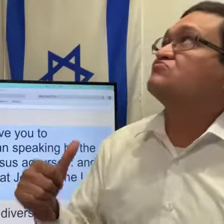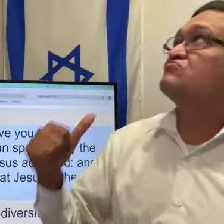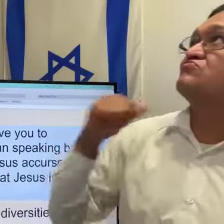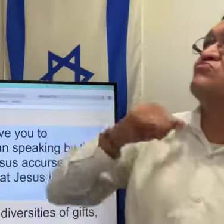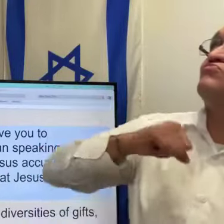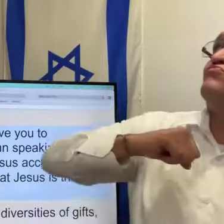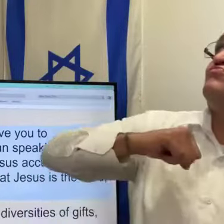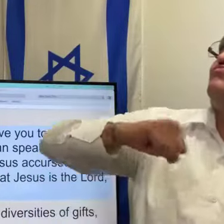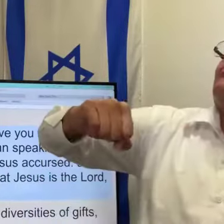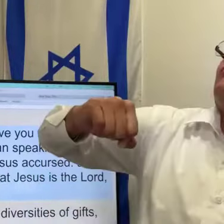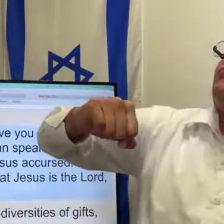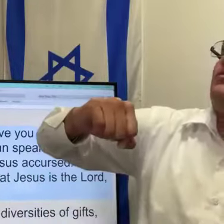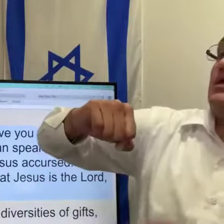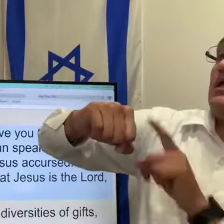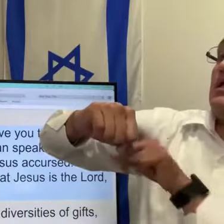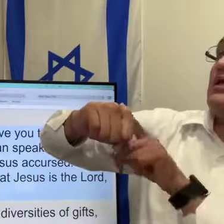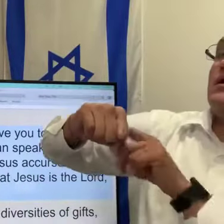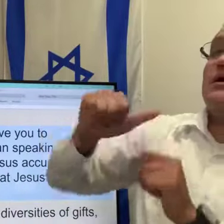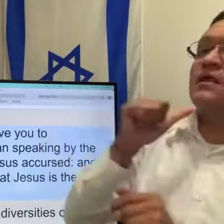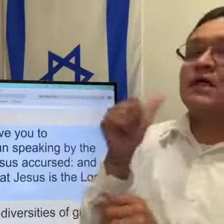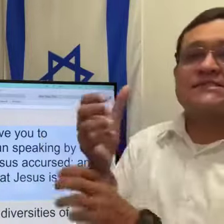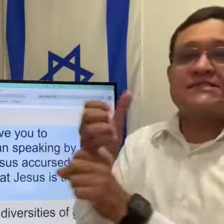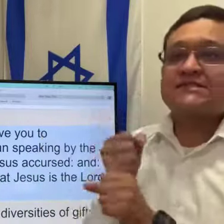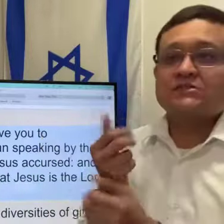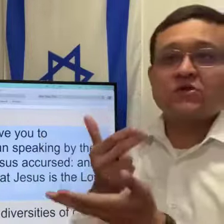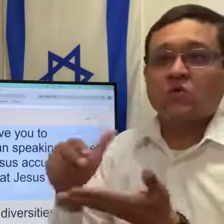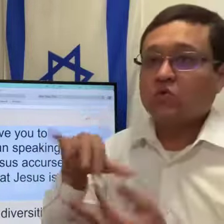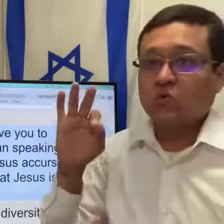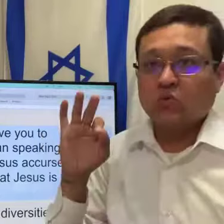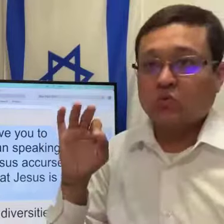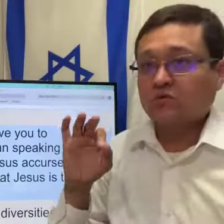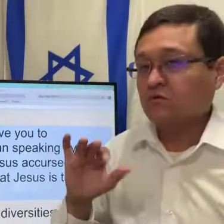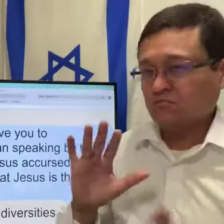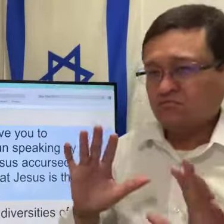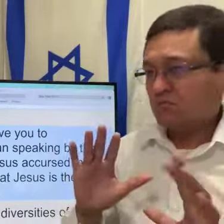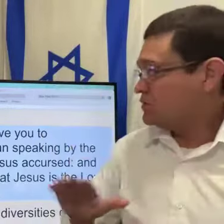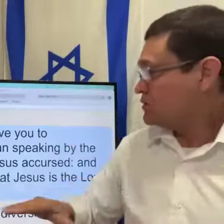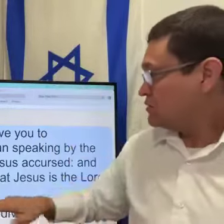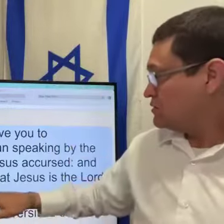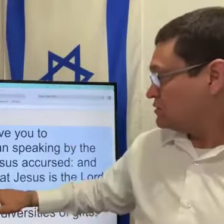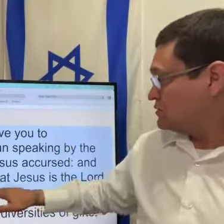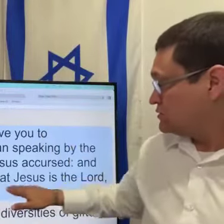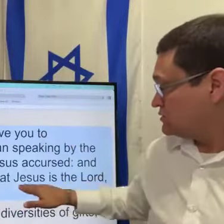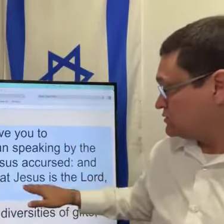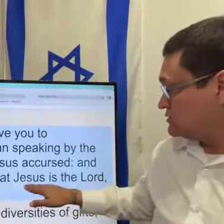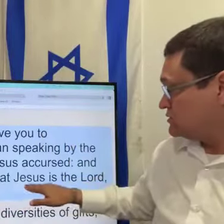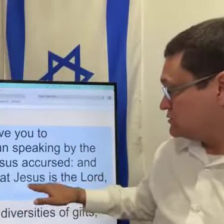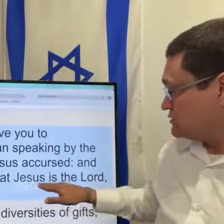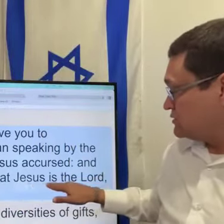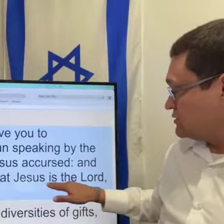I'm willing to refuse to sin in the world. But if you refuse Jesus, you're not going to get that Holy Ghost.